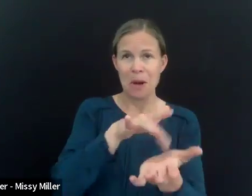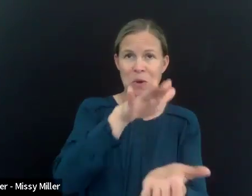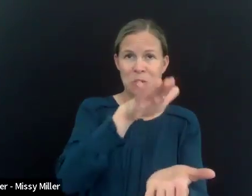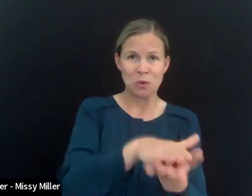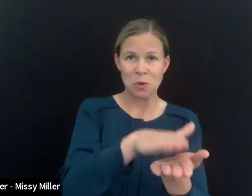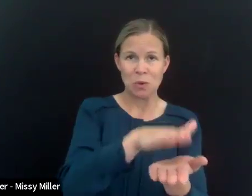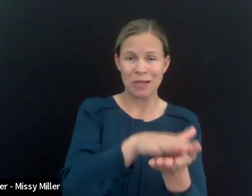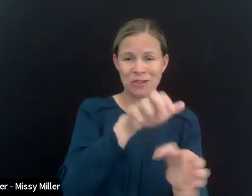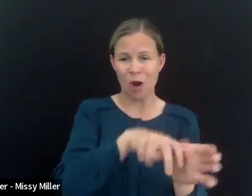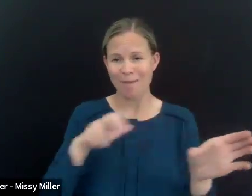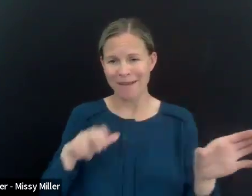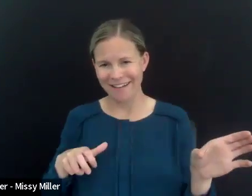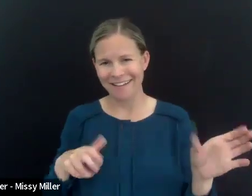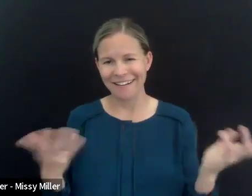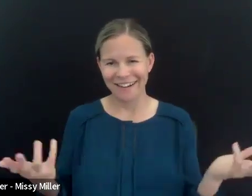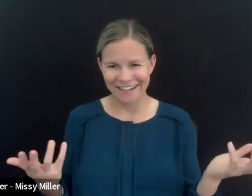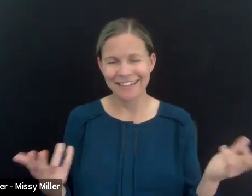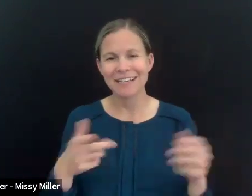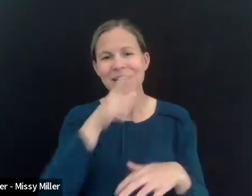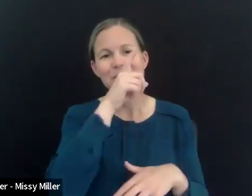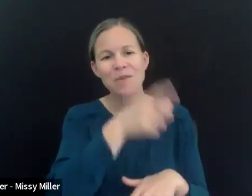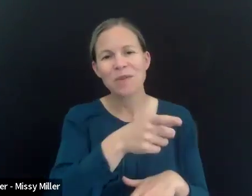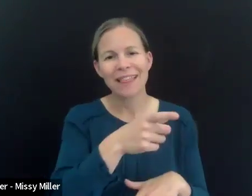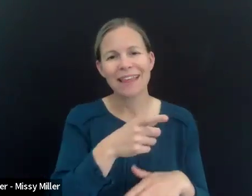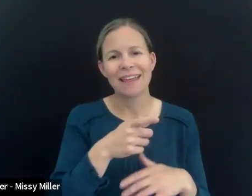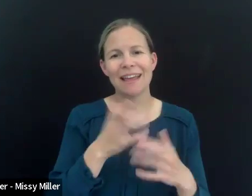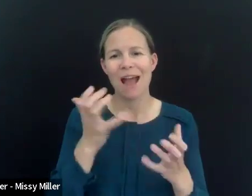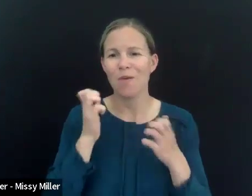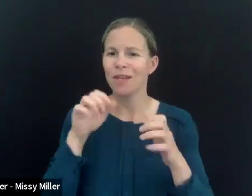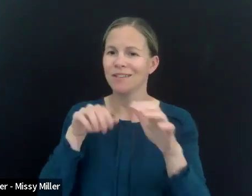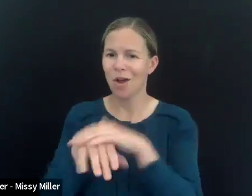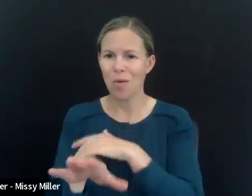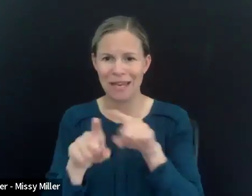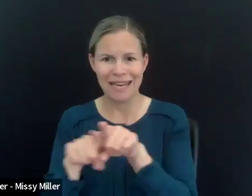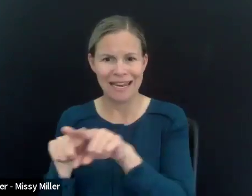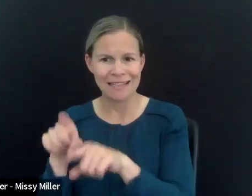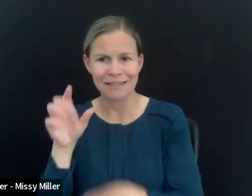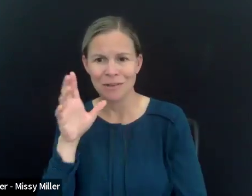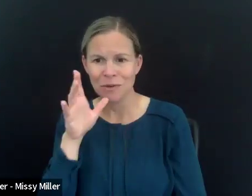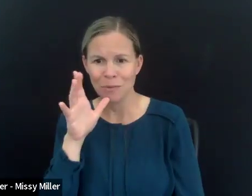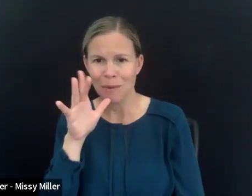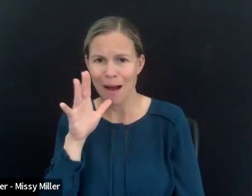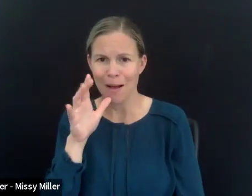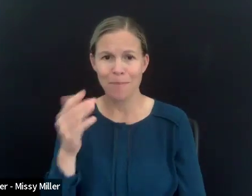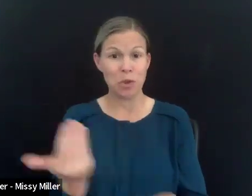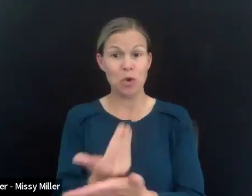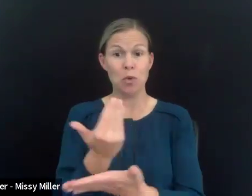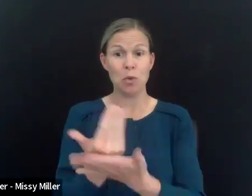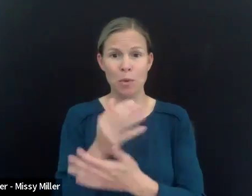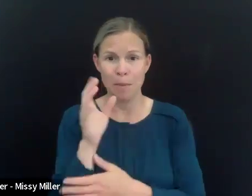would have been being an OB-GYN, but going in as a new mother, a very new mother,